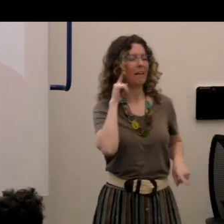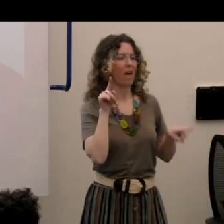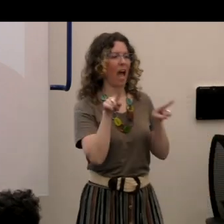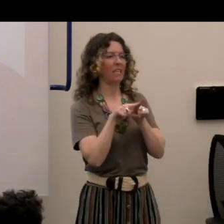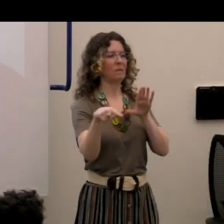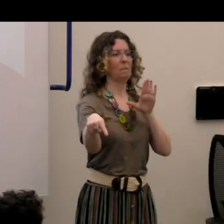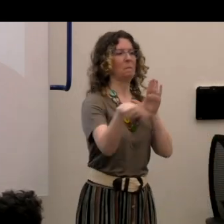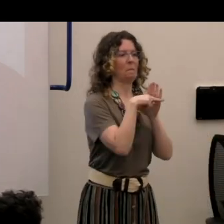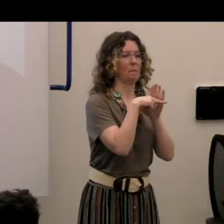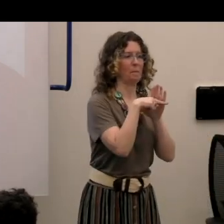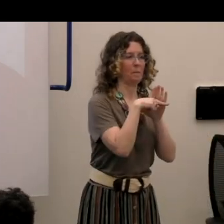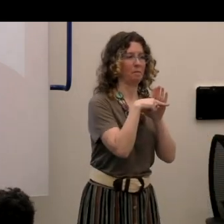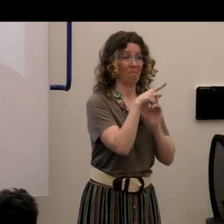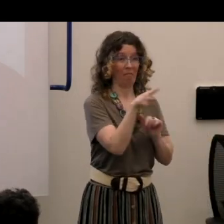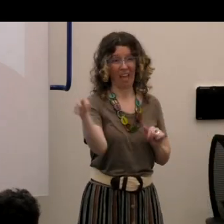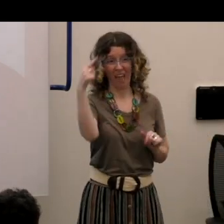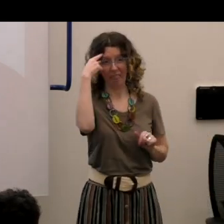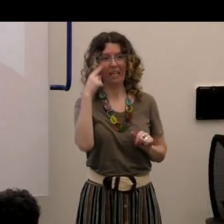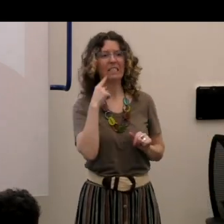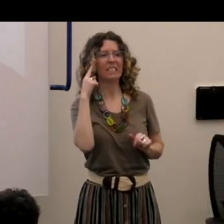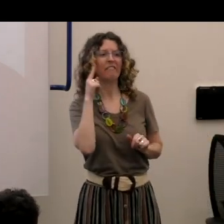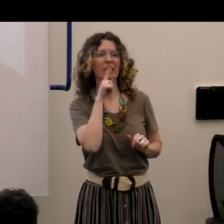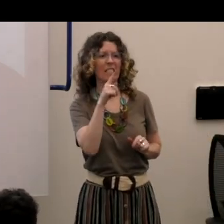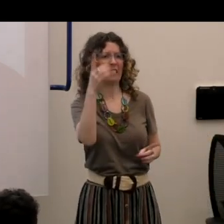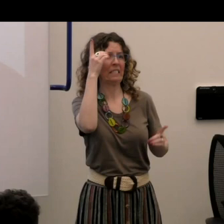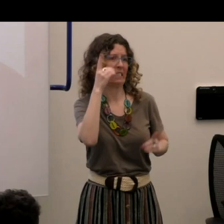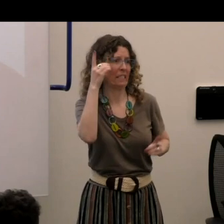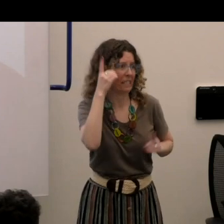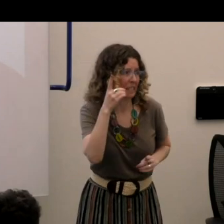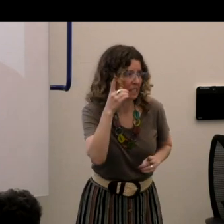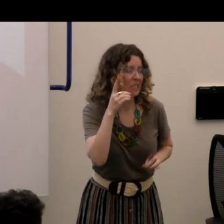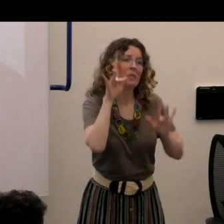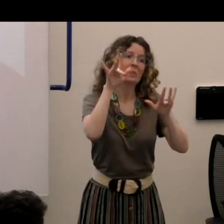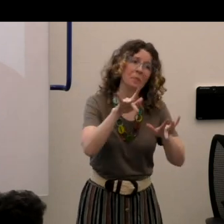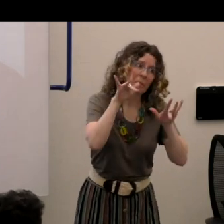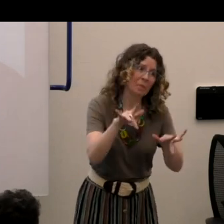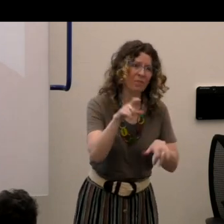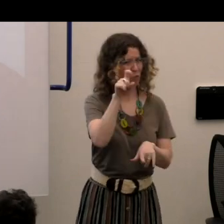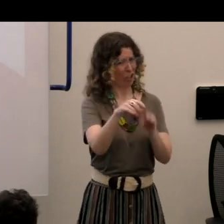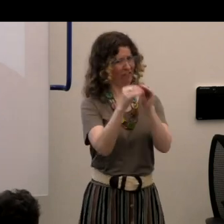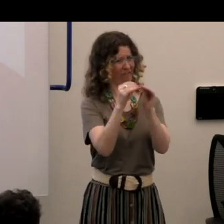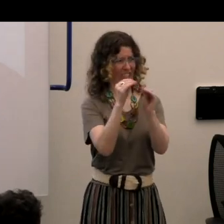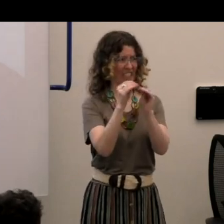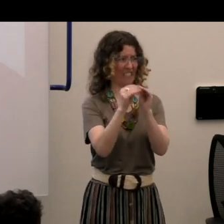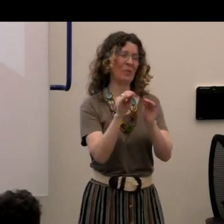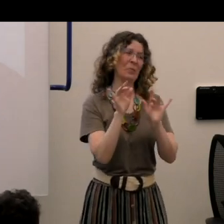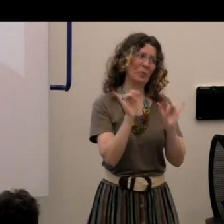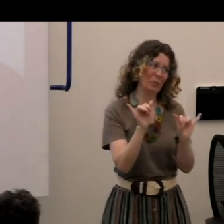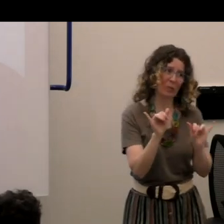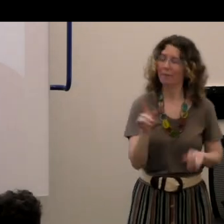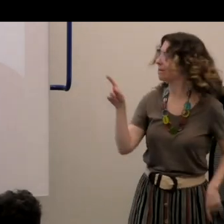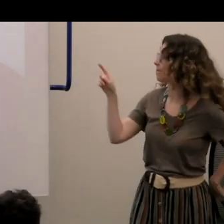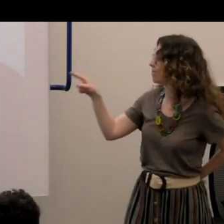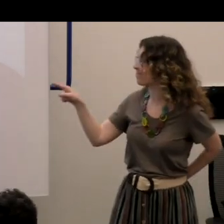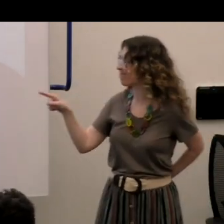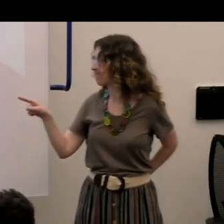Which means that hearing people tend to think of deafness as a different disability, as a disease, something to look down on